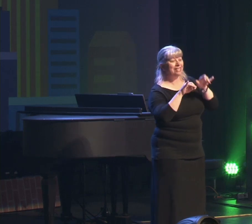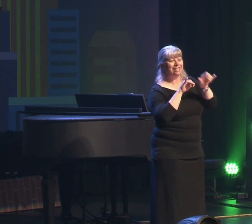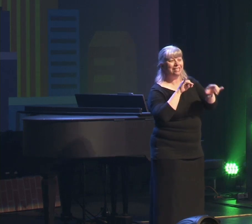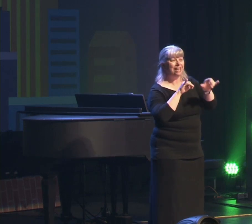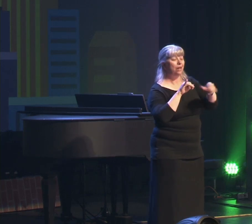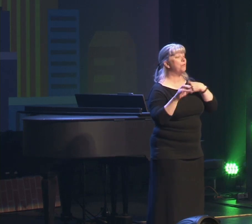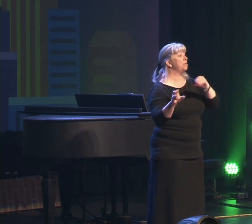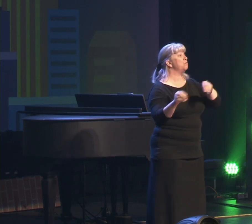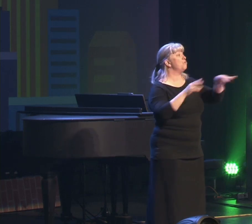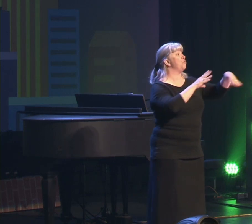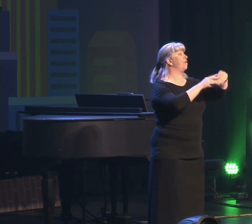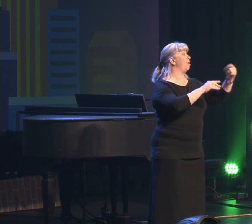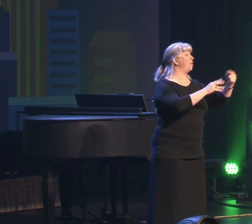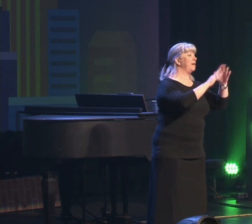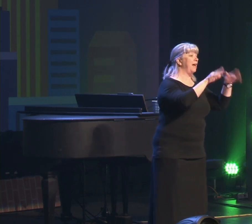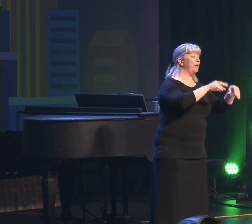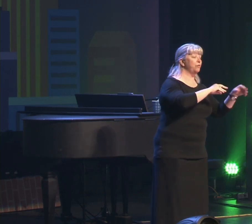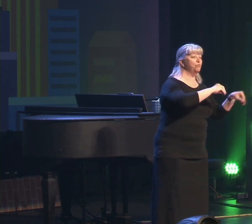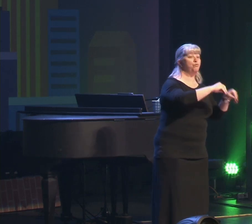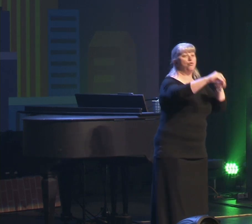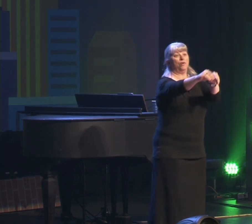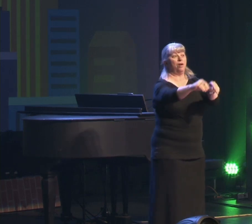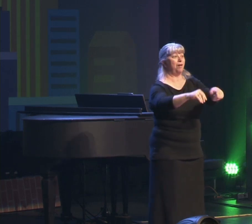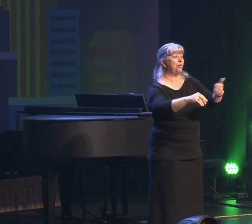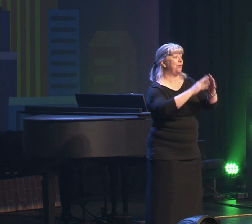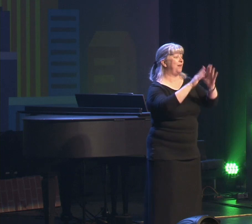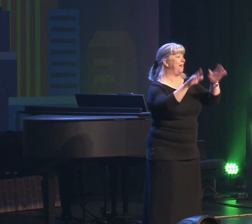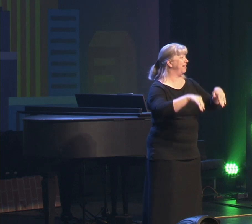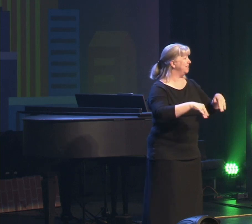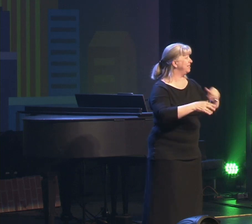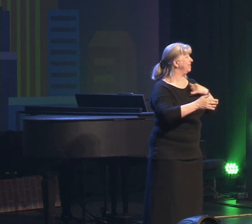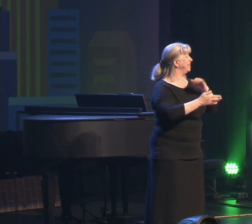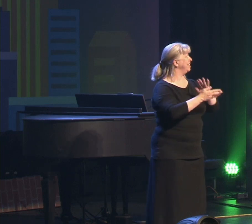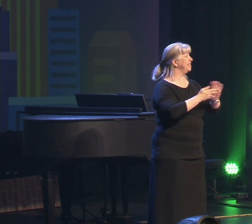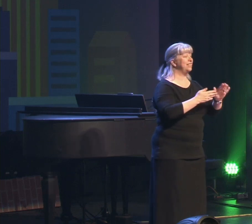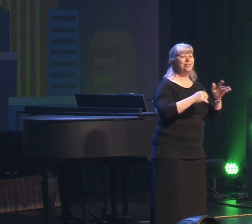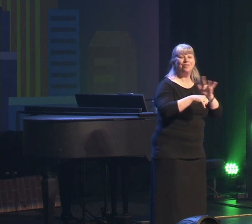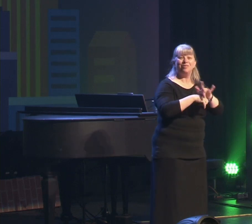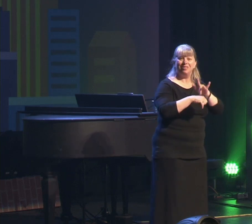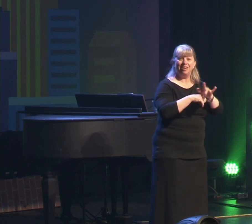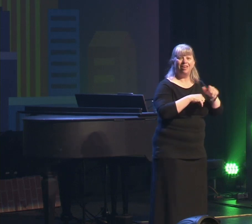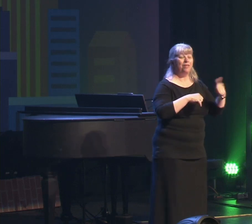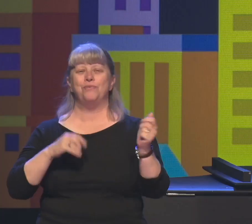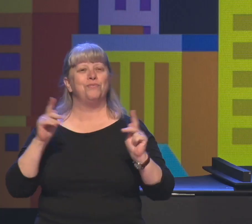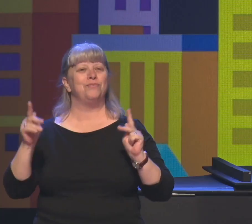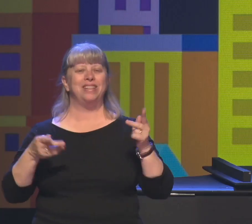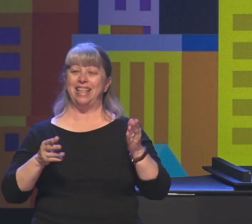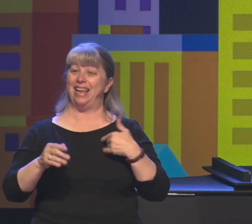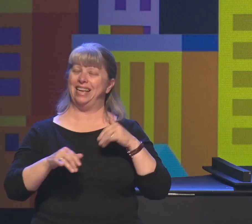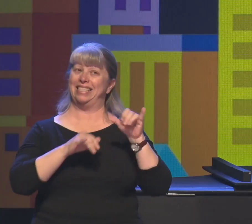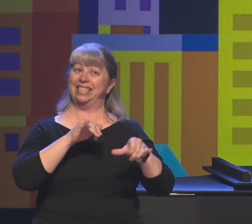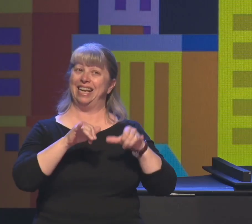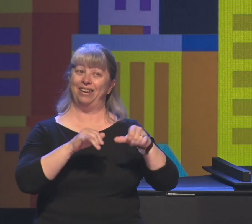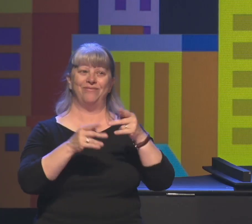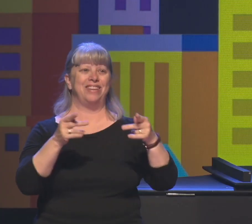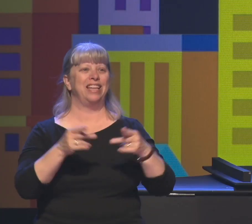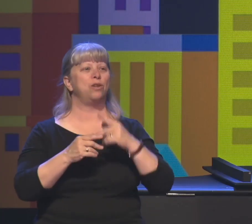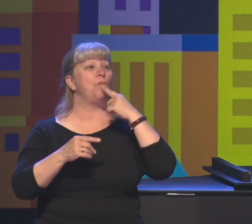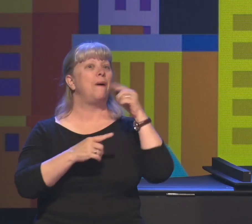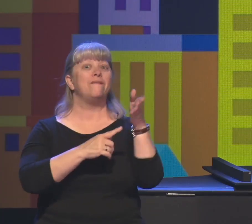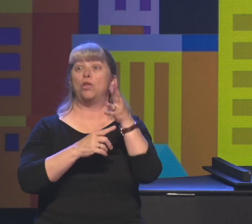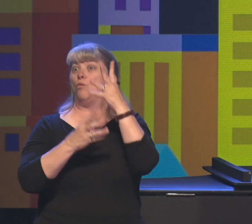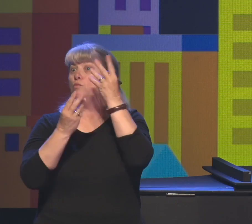but we moved out of one house and are moving to another house, so was up nice and early, and we have some folks that are letting us stay in a place in Red Feather, which